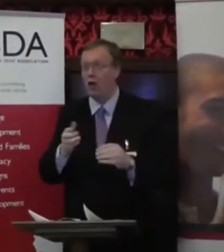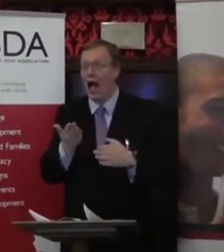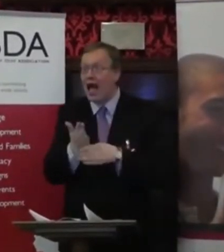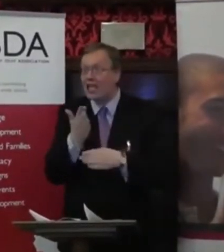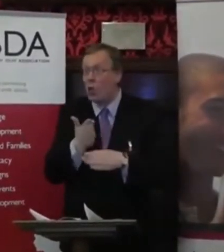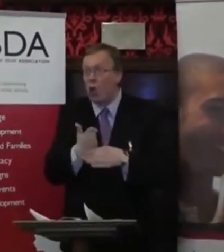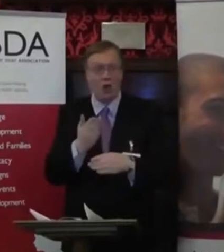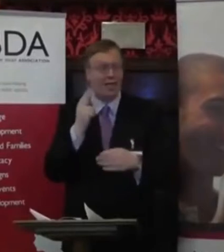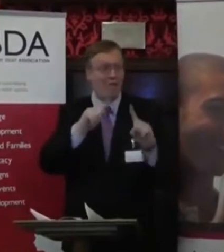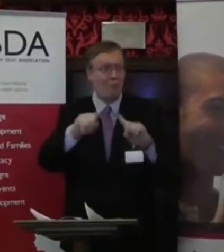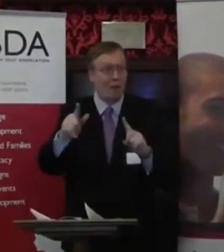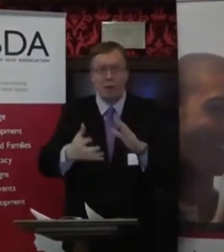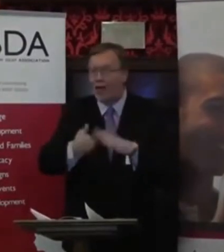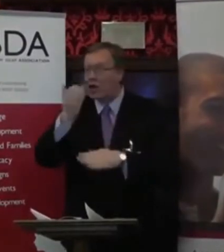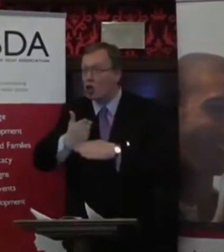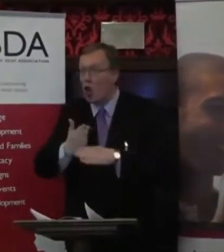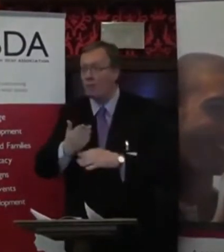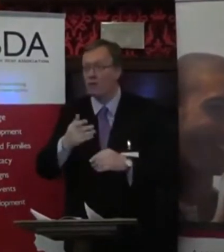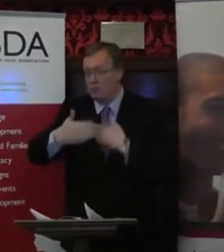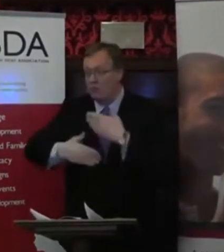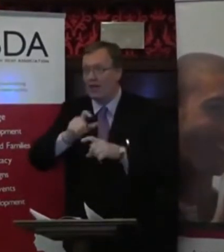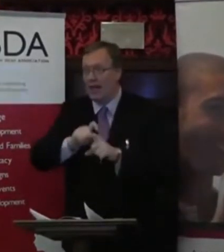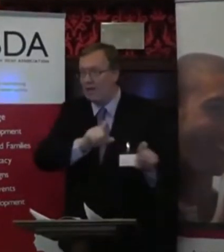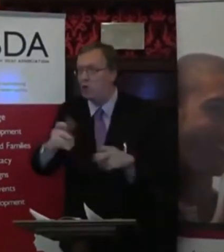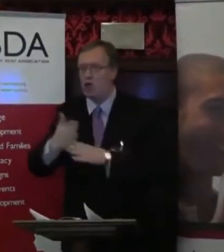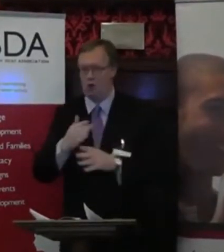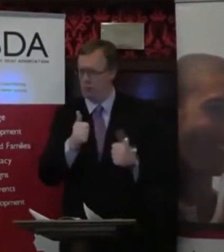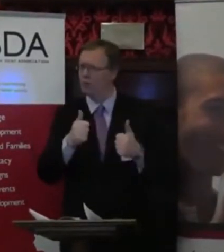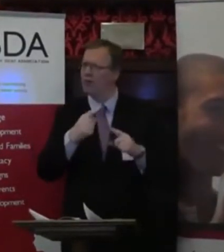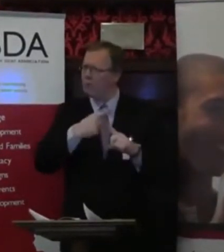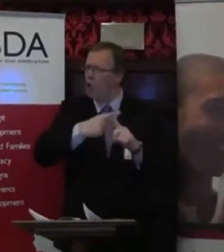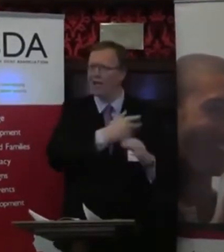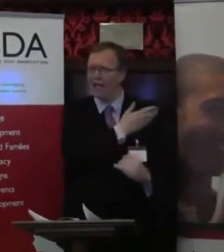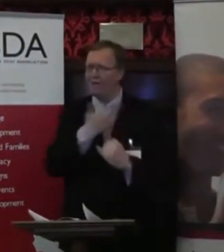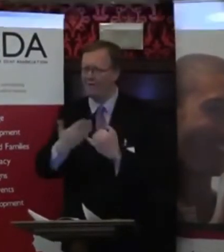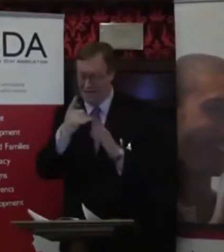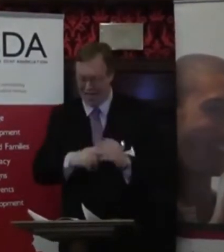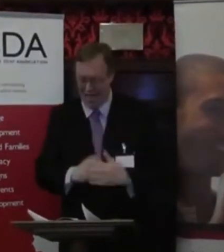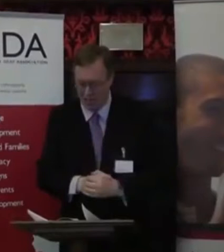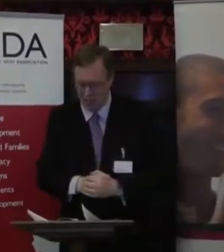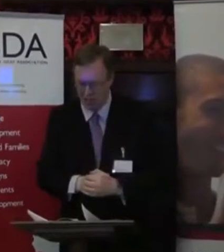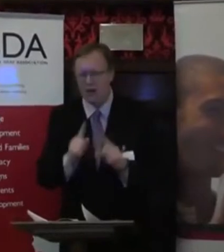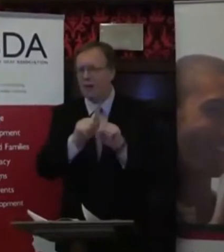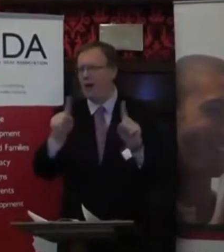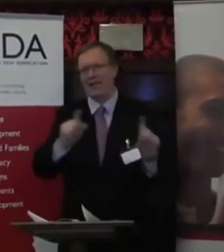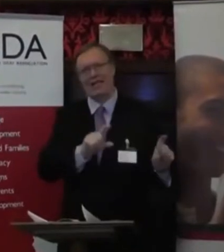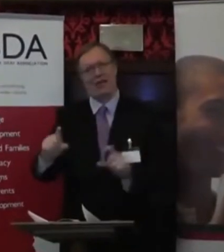video phone technology, and deaf people have got work and keeping